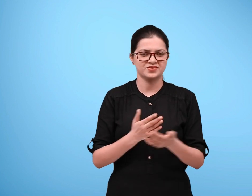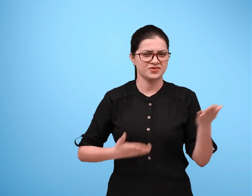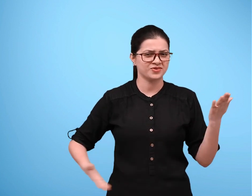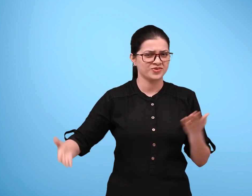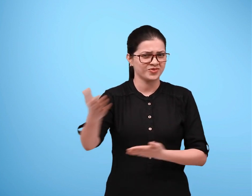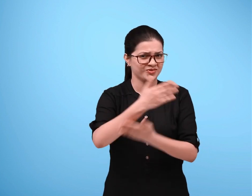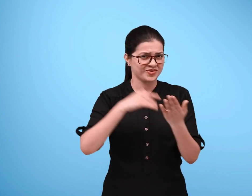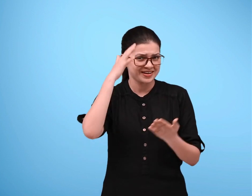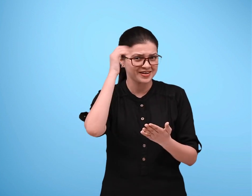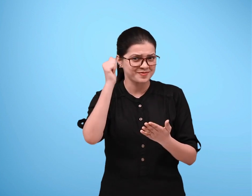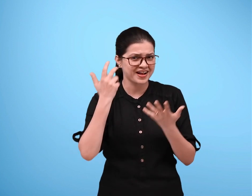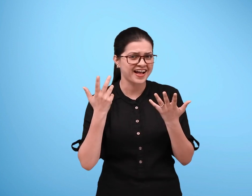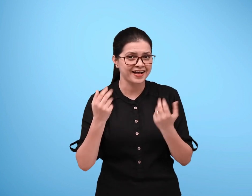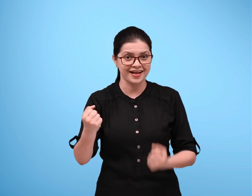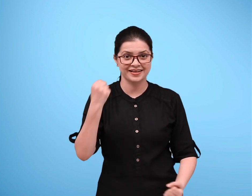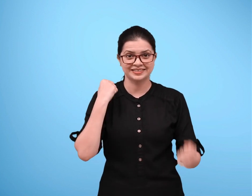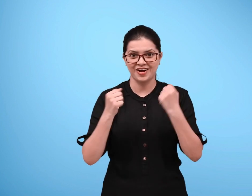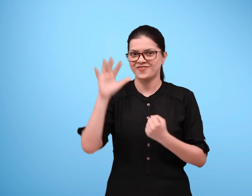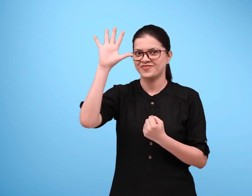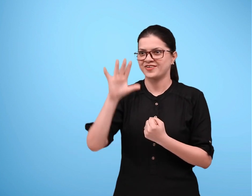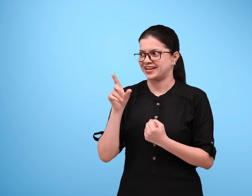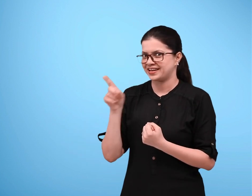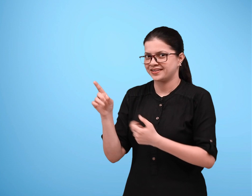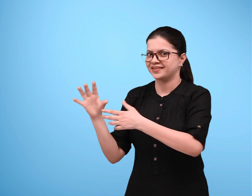Did you observe a sewing machine as a part of Activity 5?